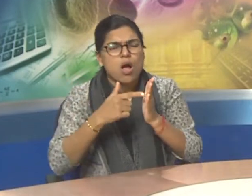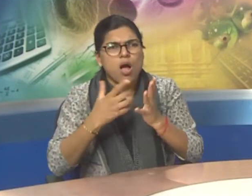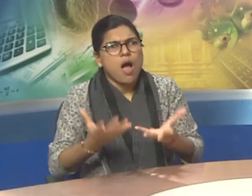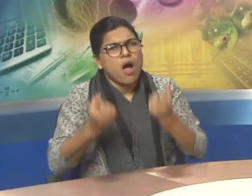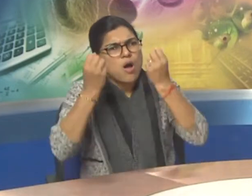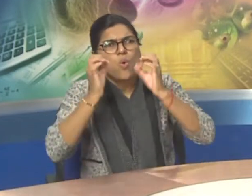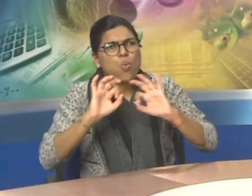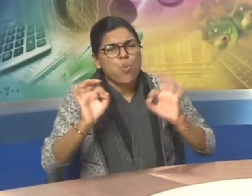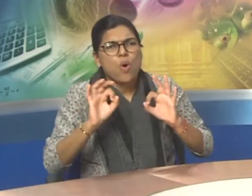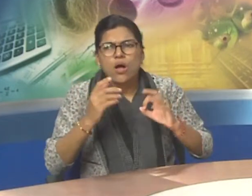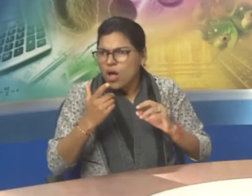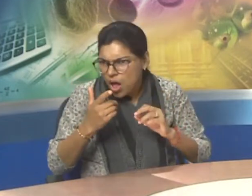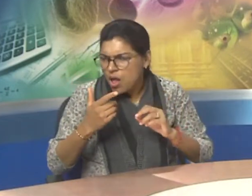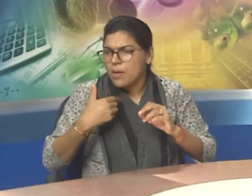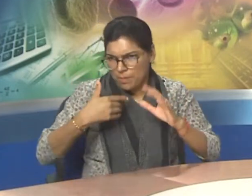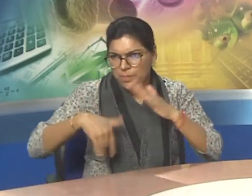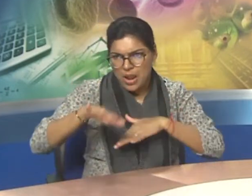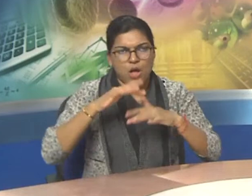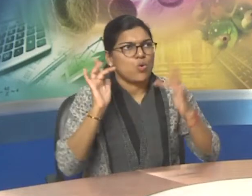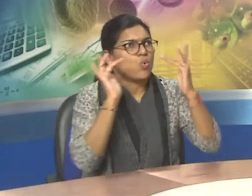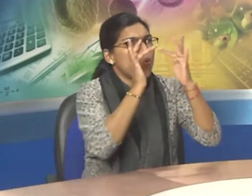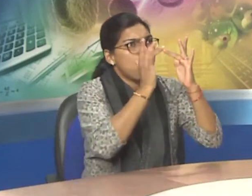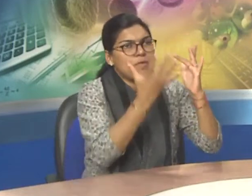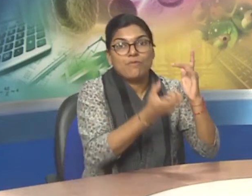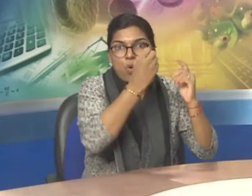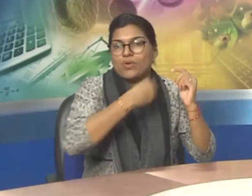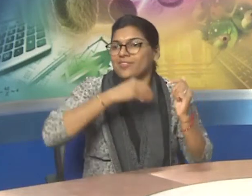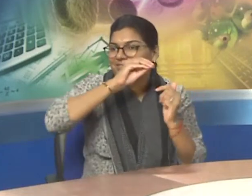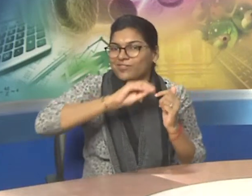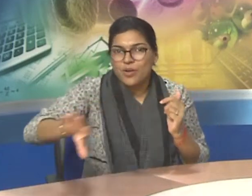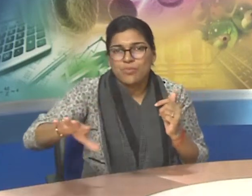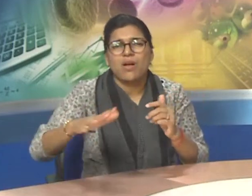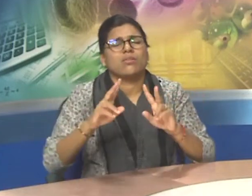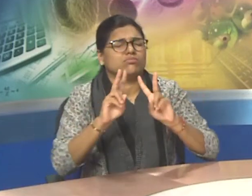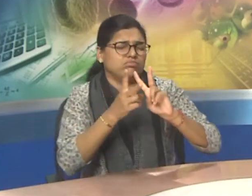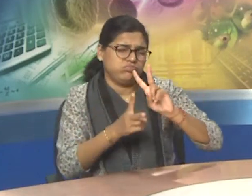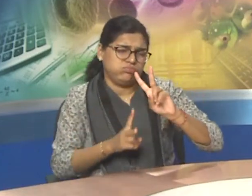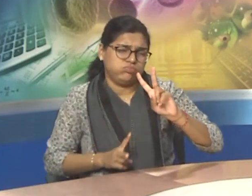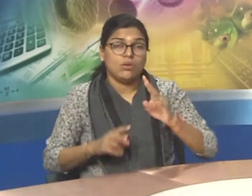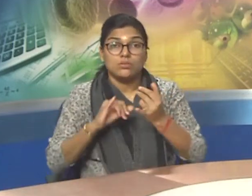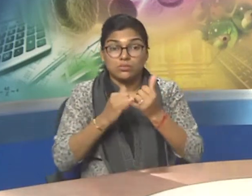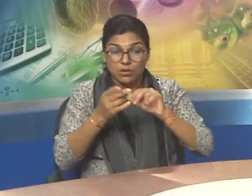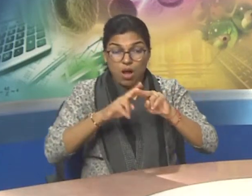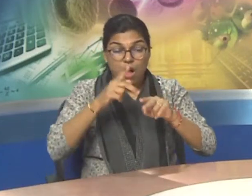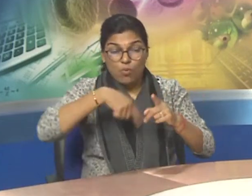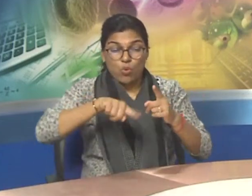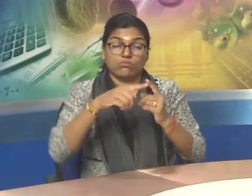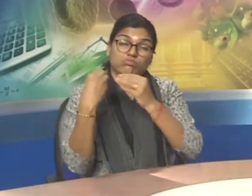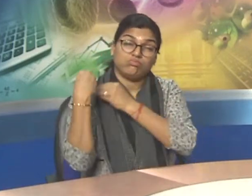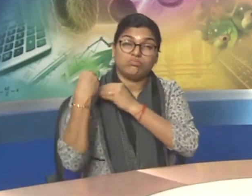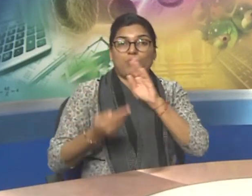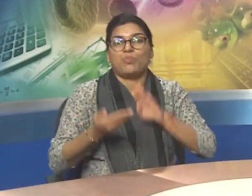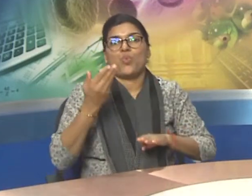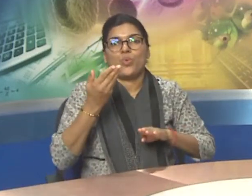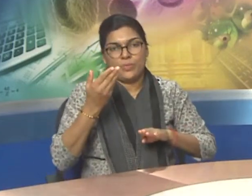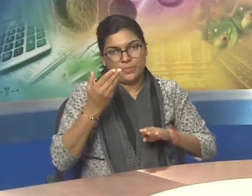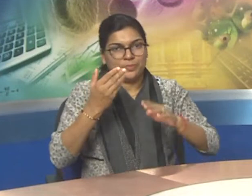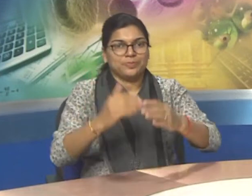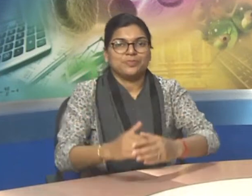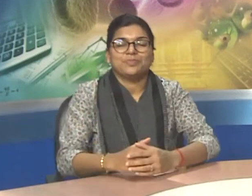provide the list or the bibliographical indexing abstracts and